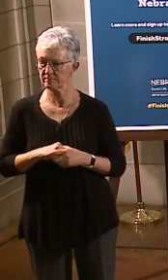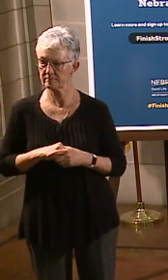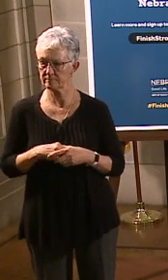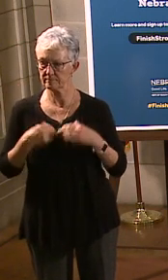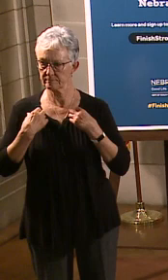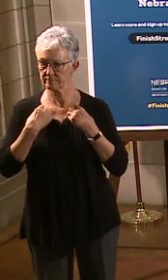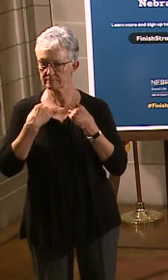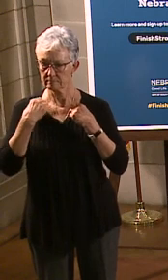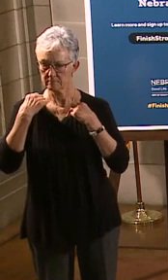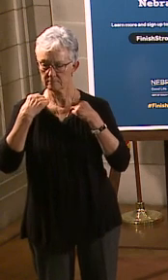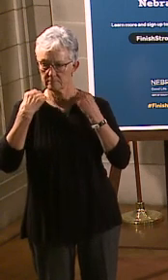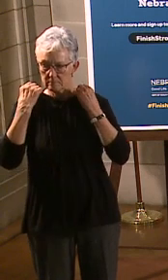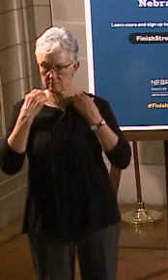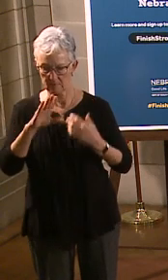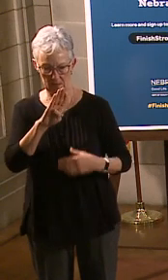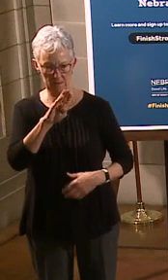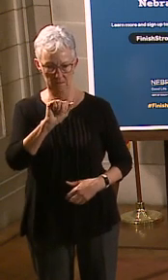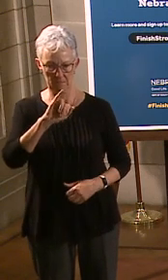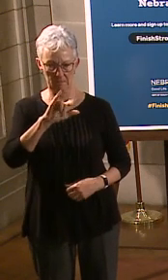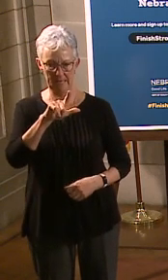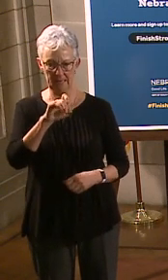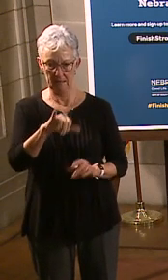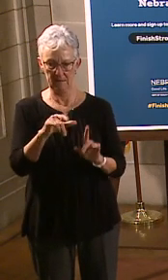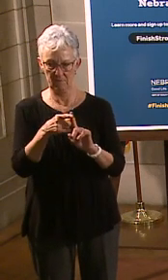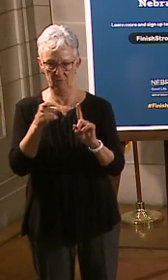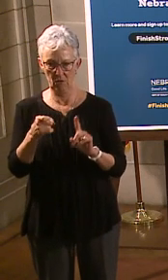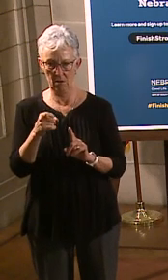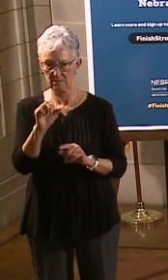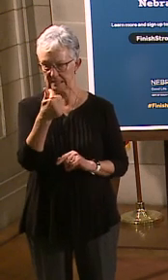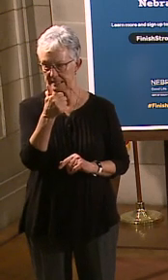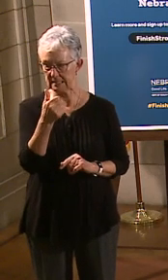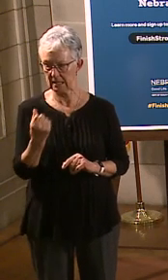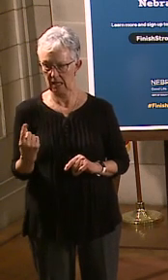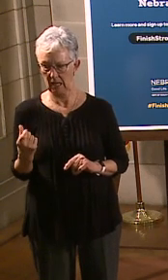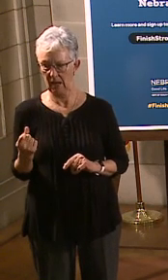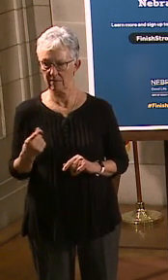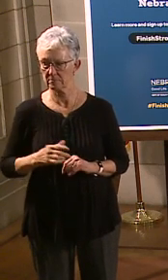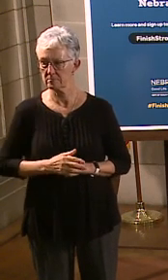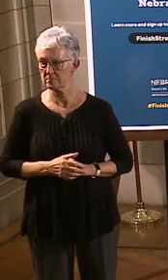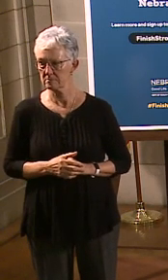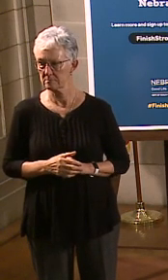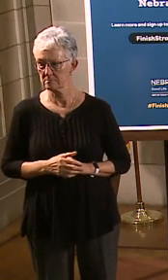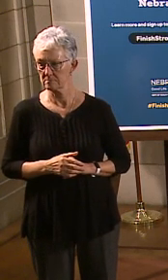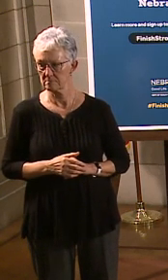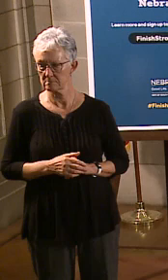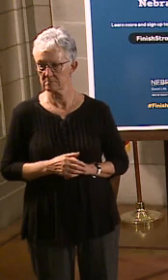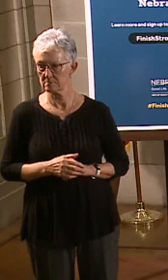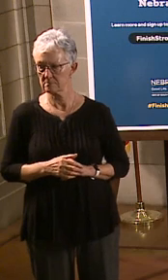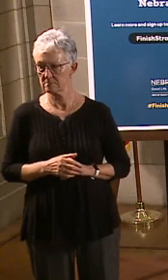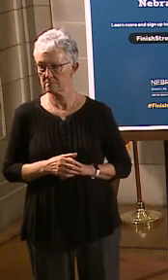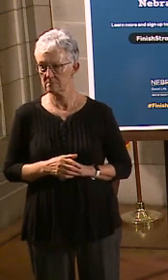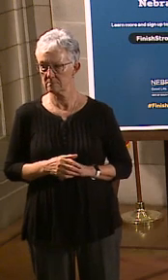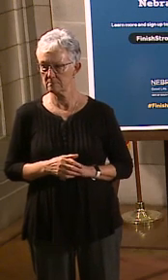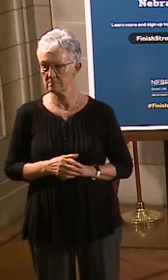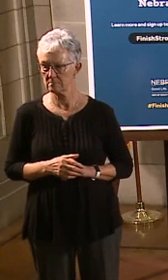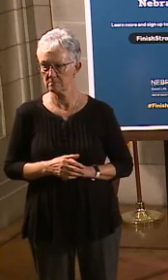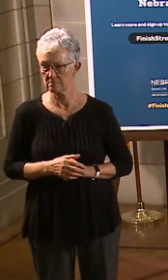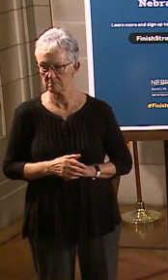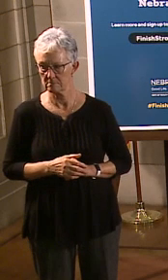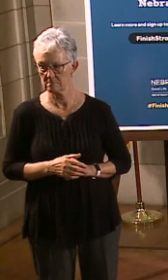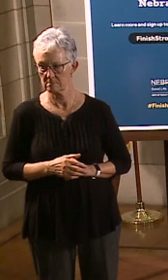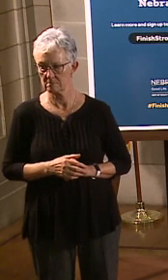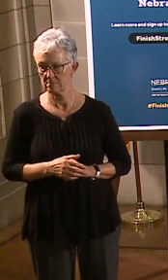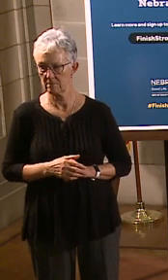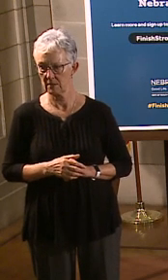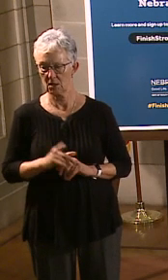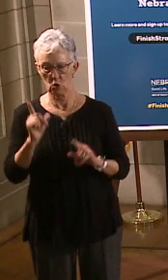at 10:11. Bailey at 10:11. She says, we're hearing from a lot of Nebraskans that they don't want to get the vaccine for various reasons. Rural health